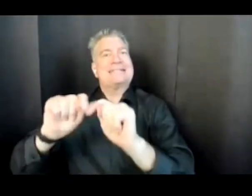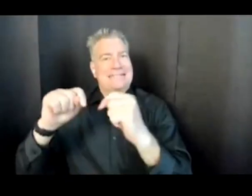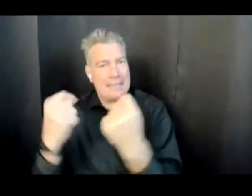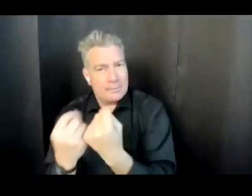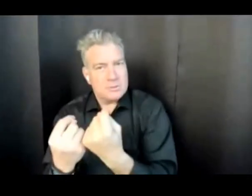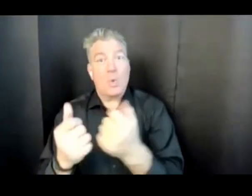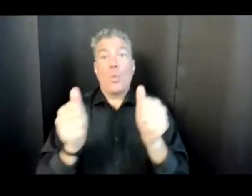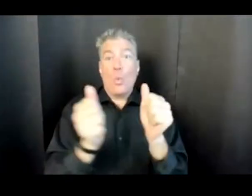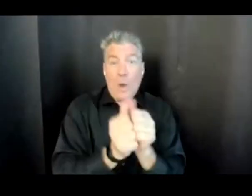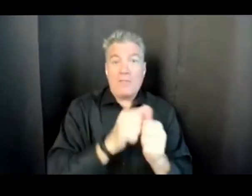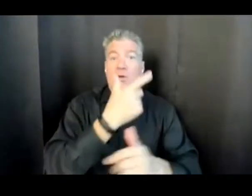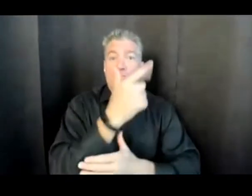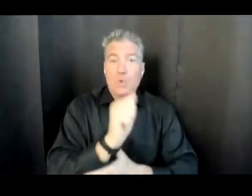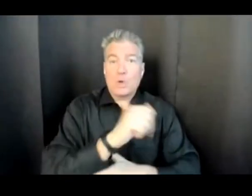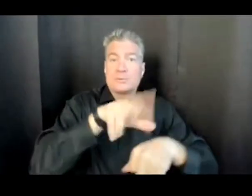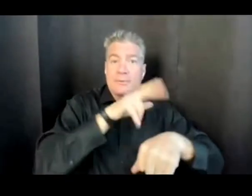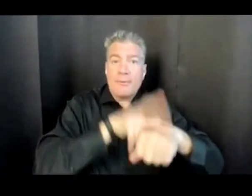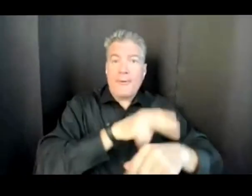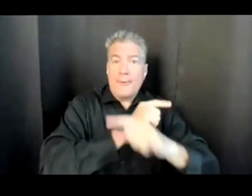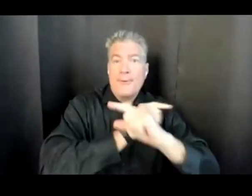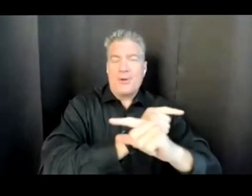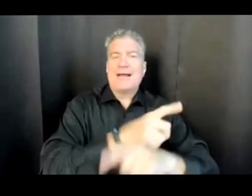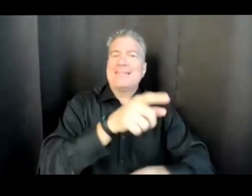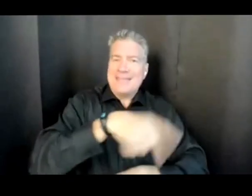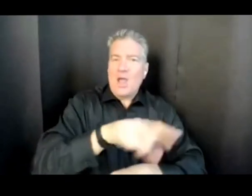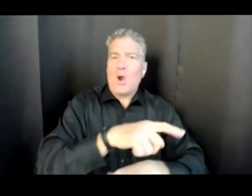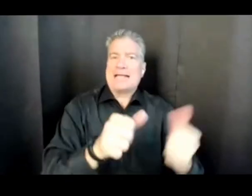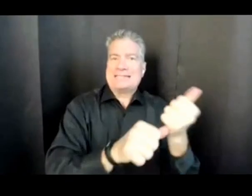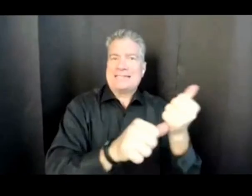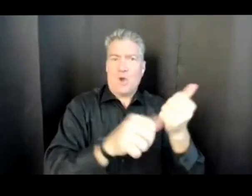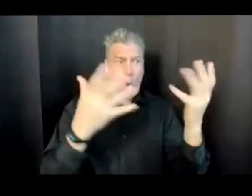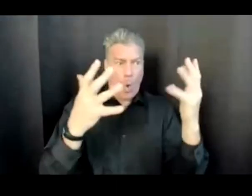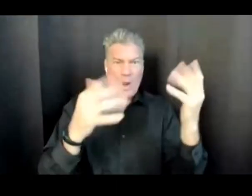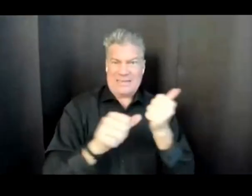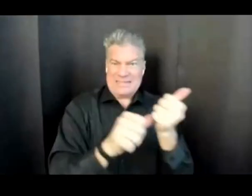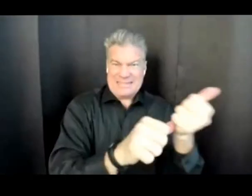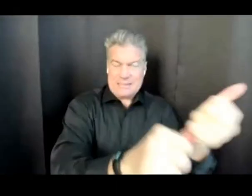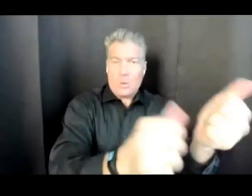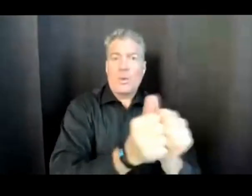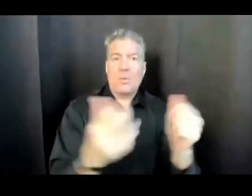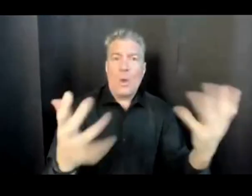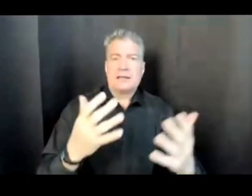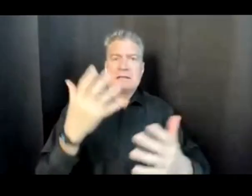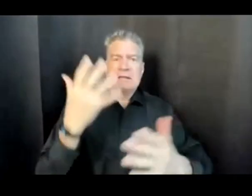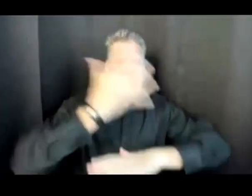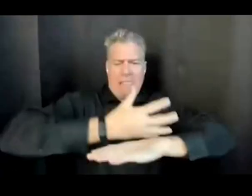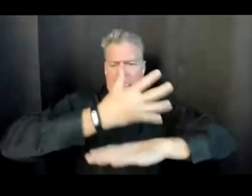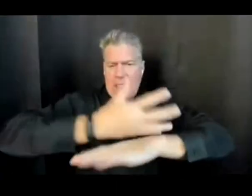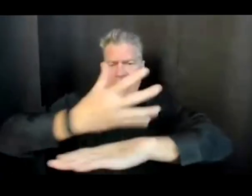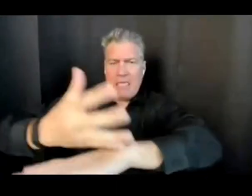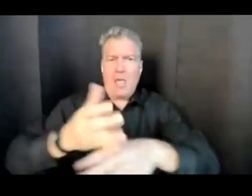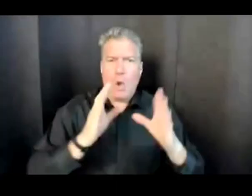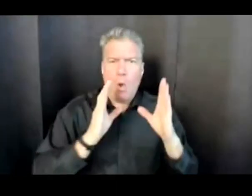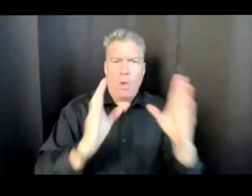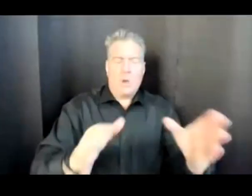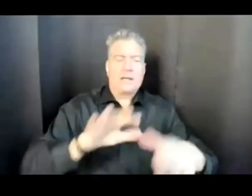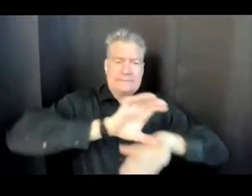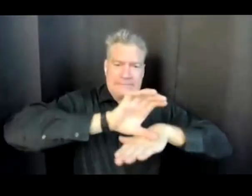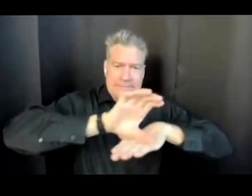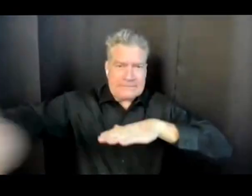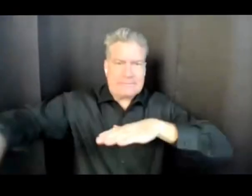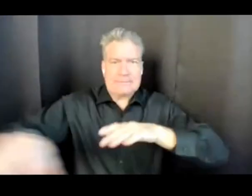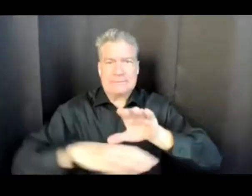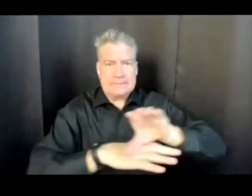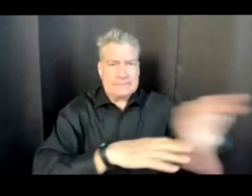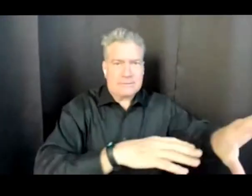troops, are assisting with debris removal in affected areas. Shelters are open in Rabun, Walker, White, and